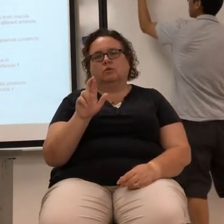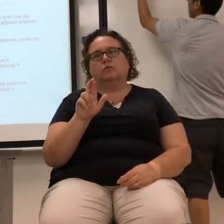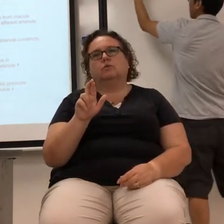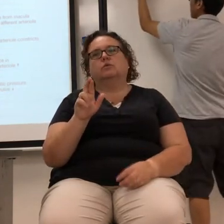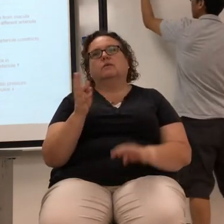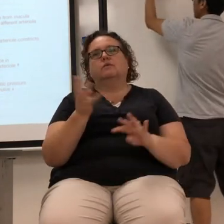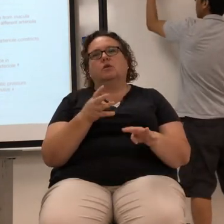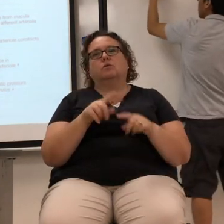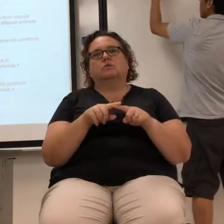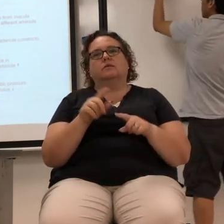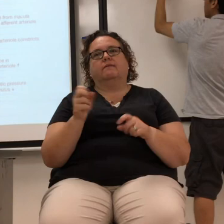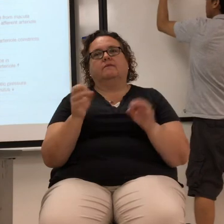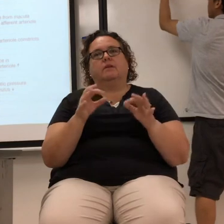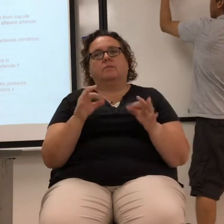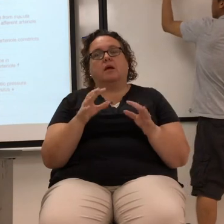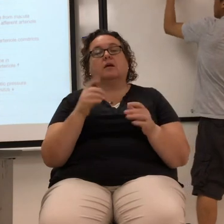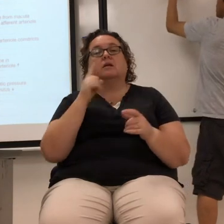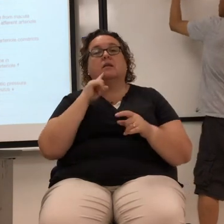imbalance is